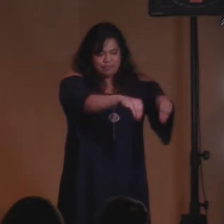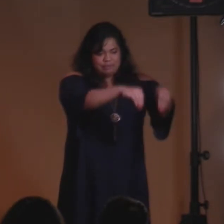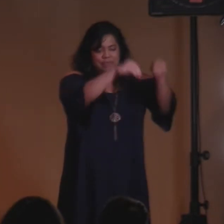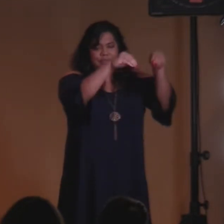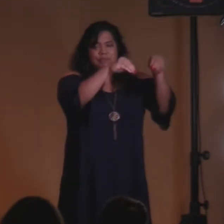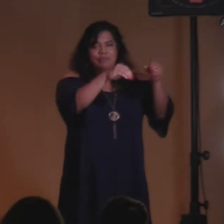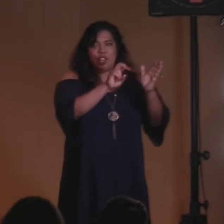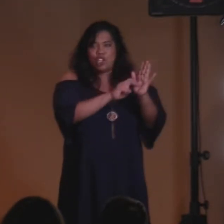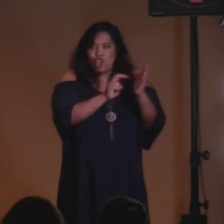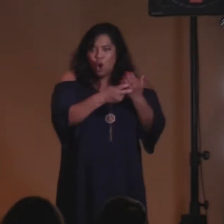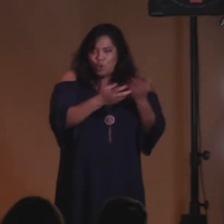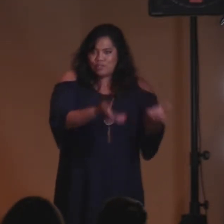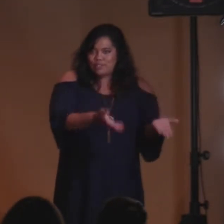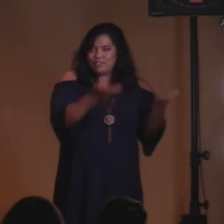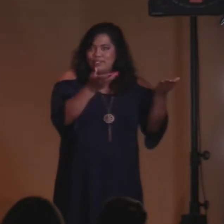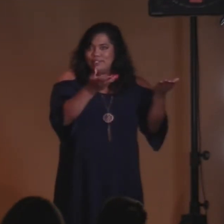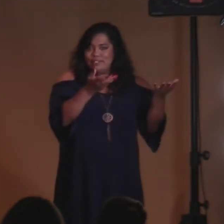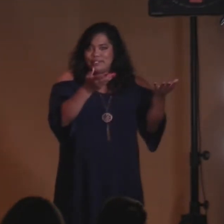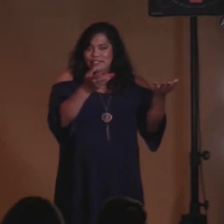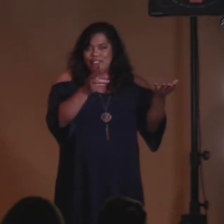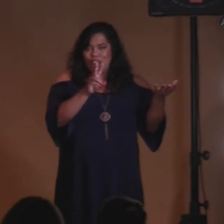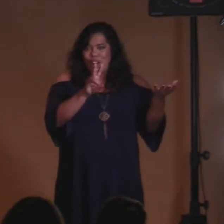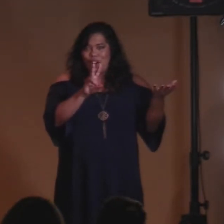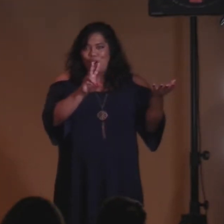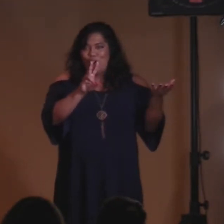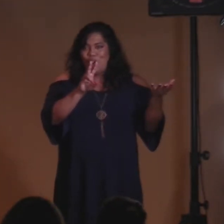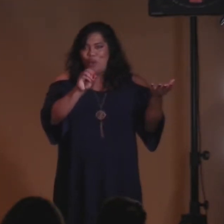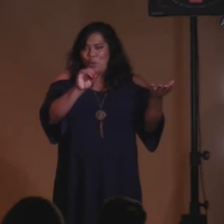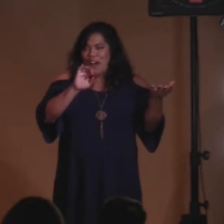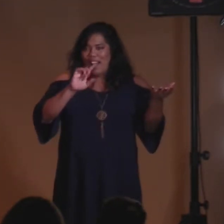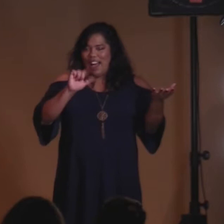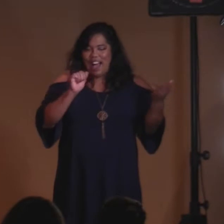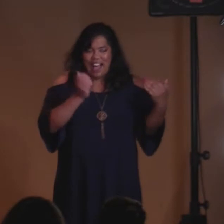always want to correct me, voila. Whether it's